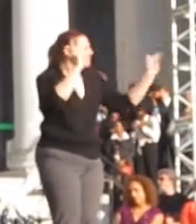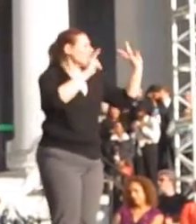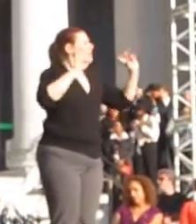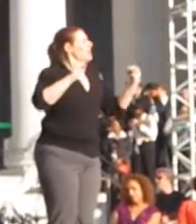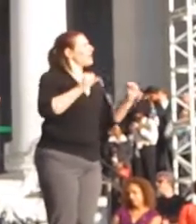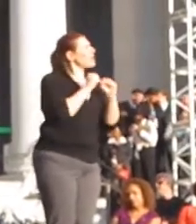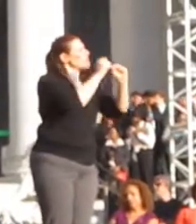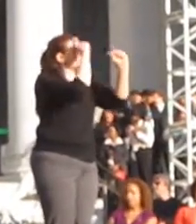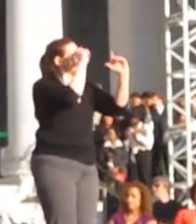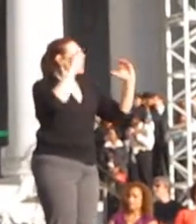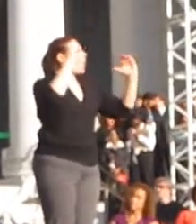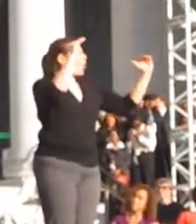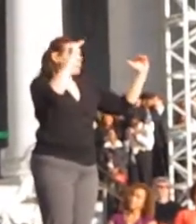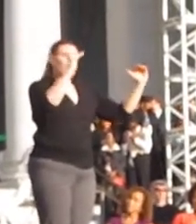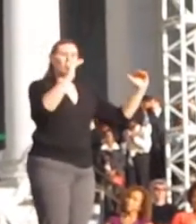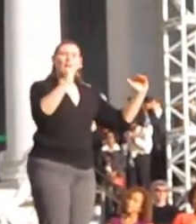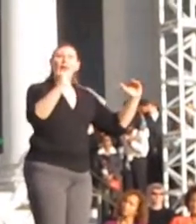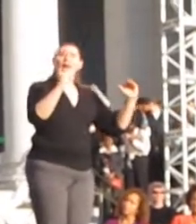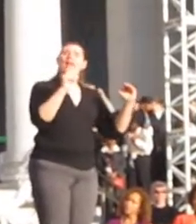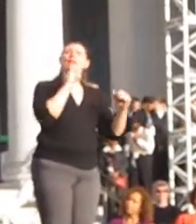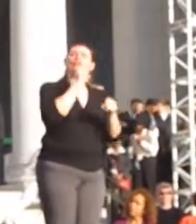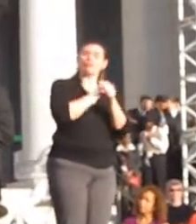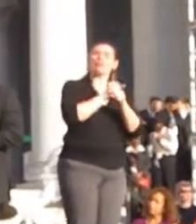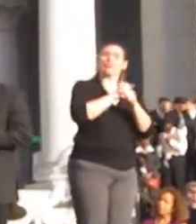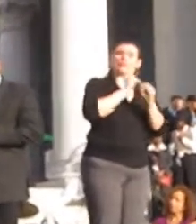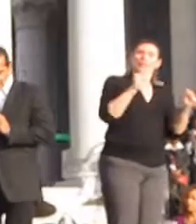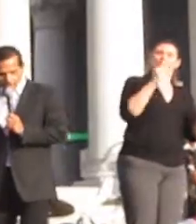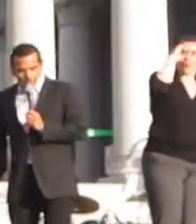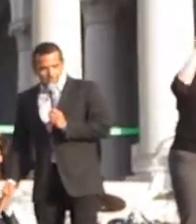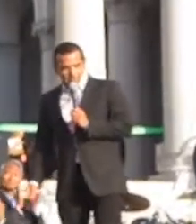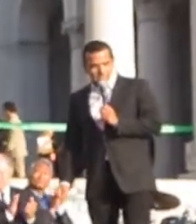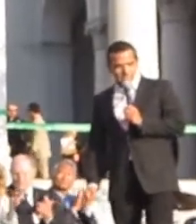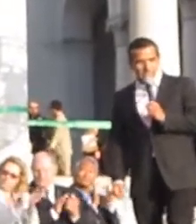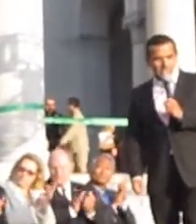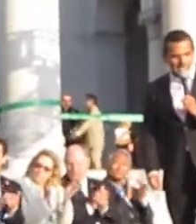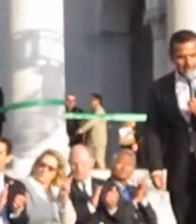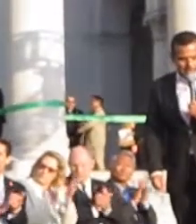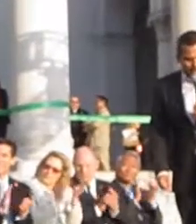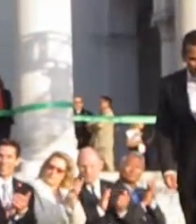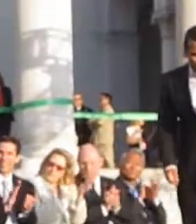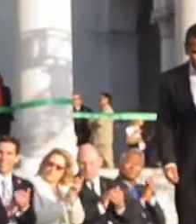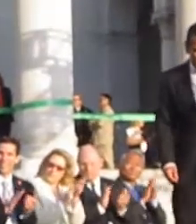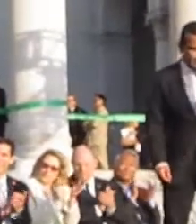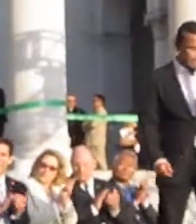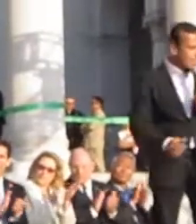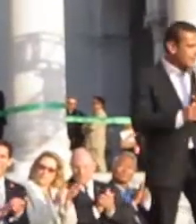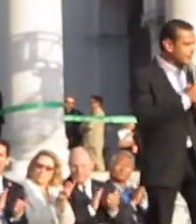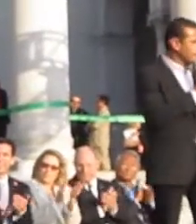and the reality of hope to more people. Give him a big hand. President Bill Clinton.